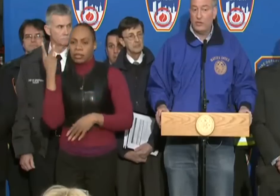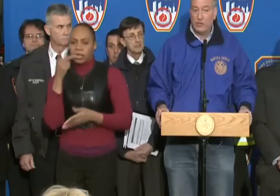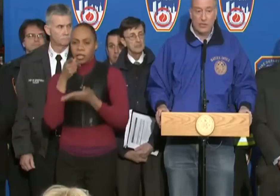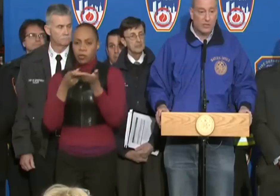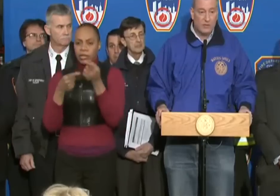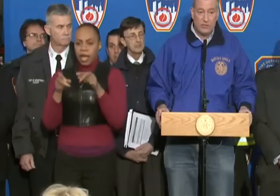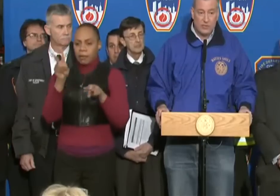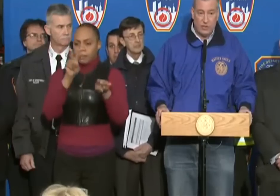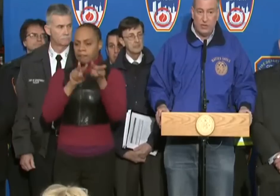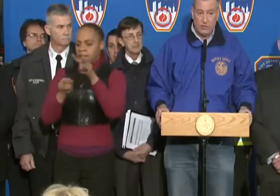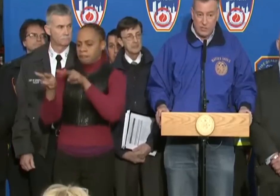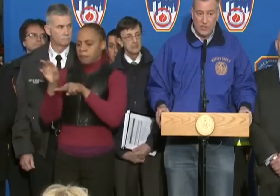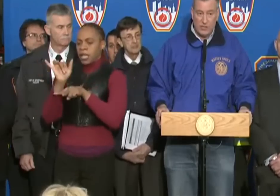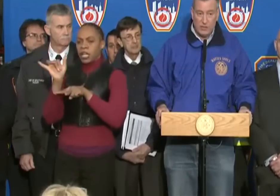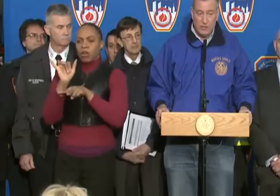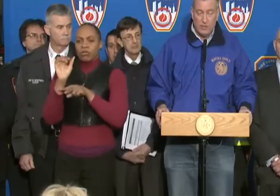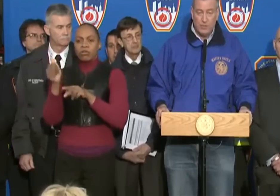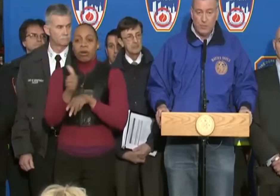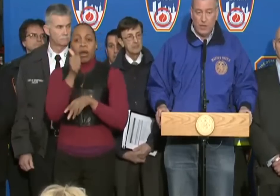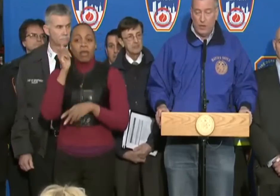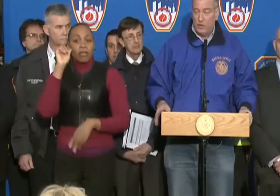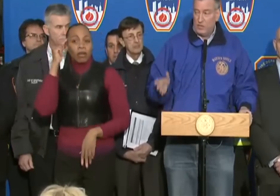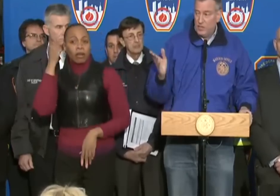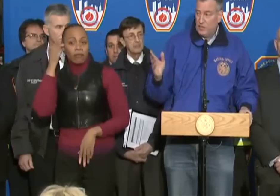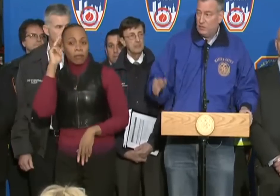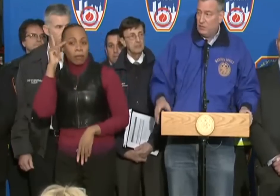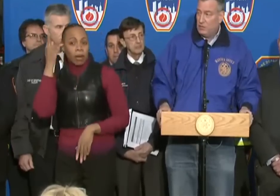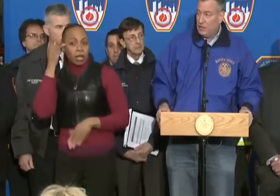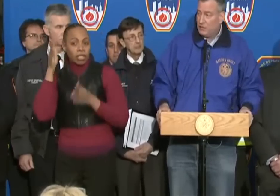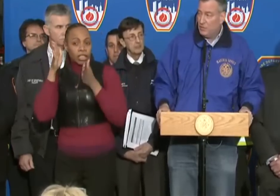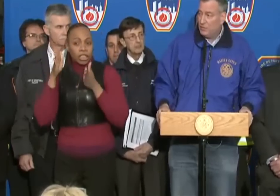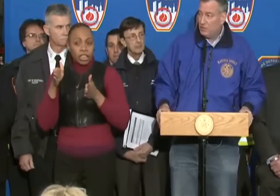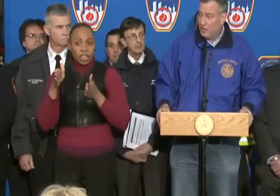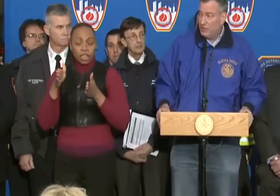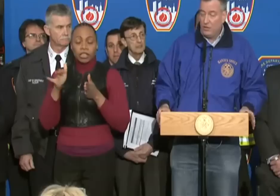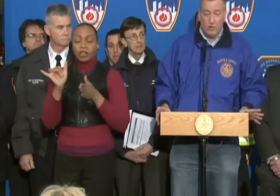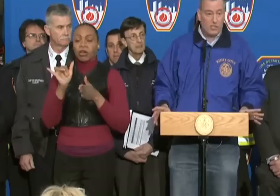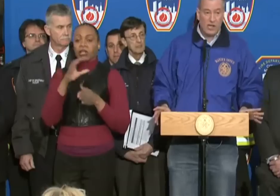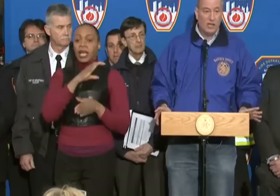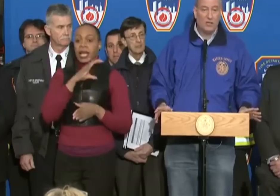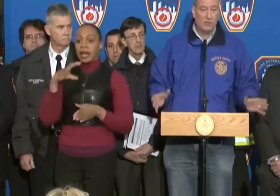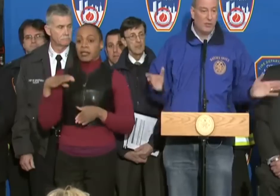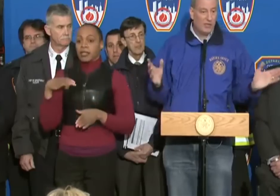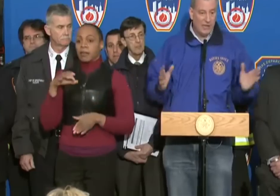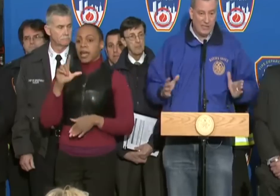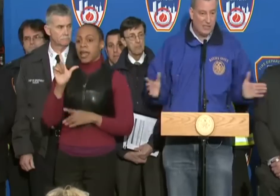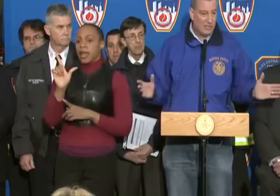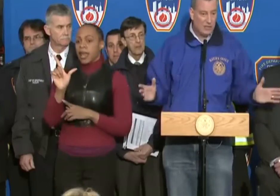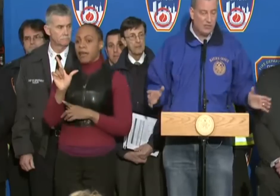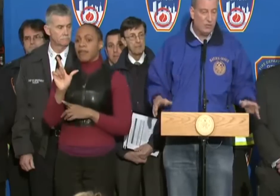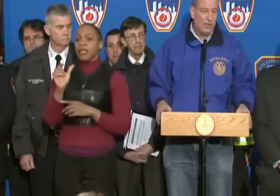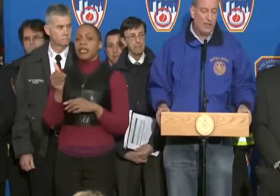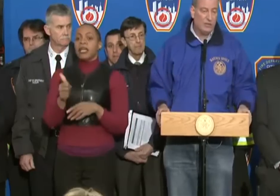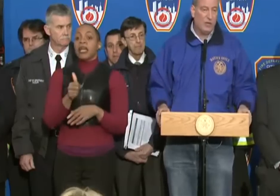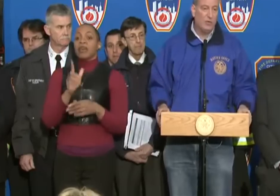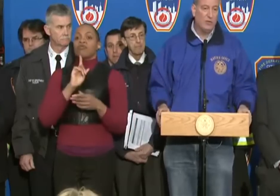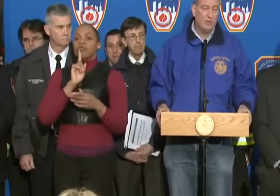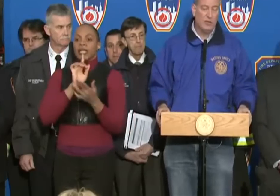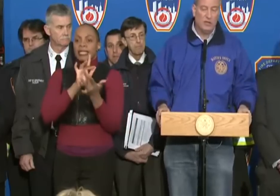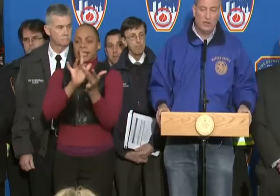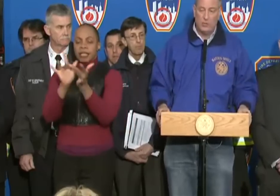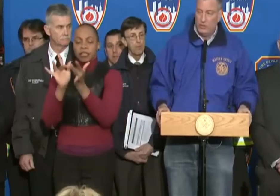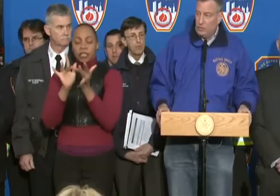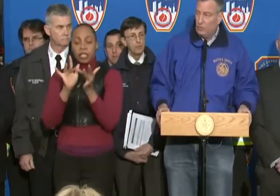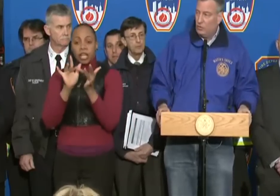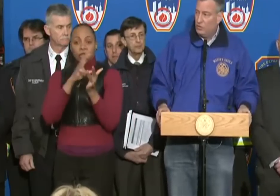we were talking to elected officials all over the city. And I want to say to Councilmember Levin and all his colleagues, we've been in constant touch with council